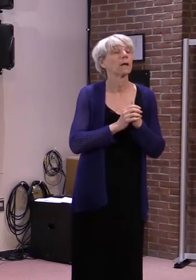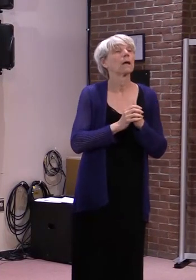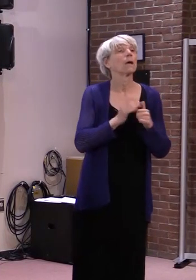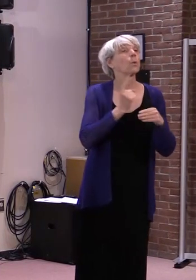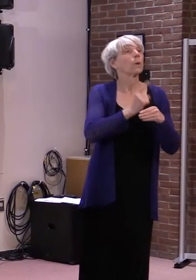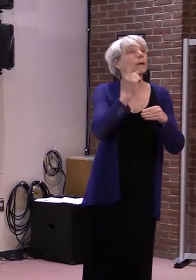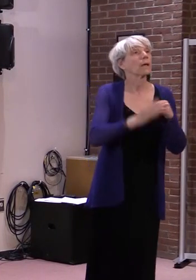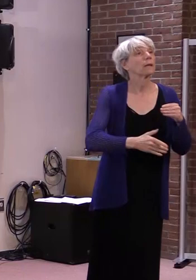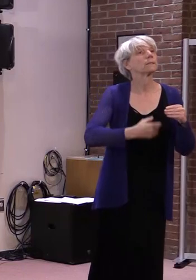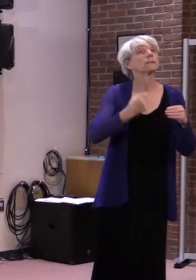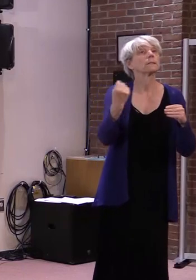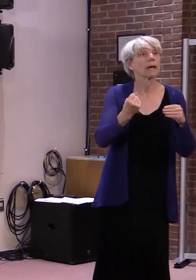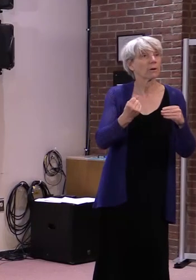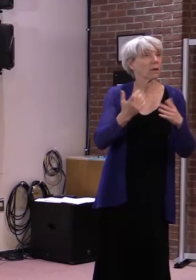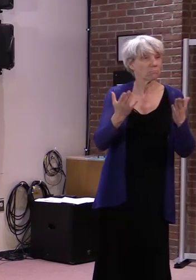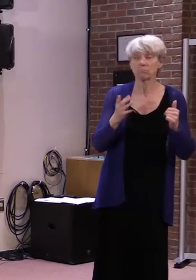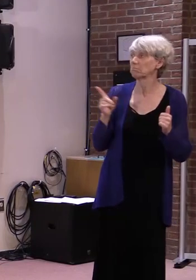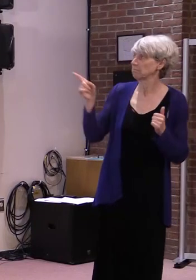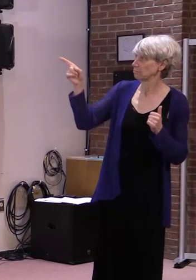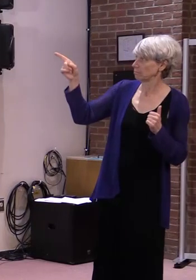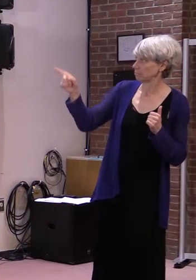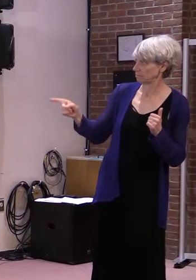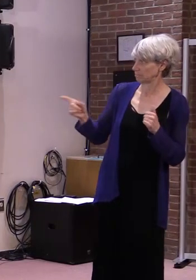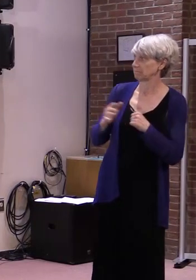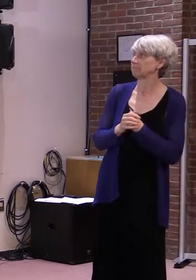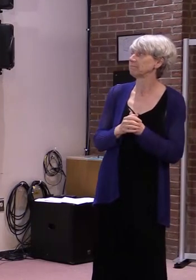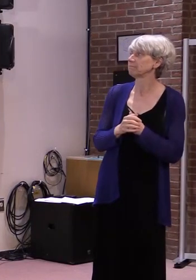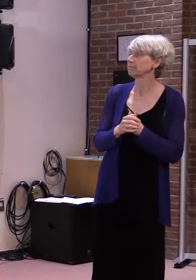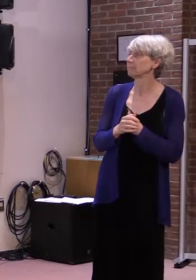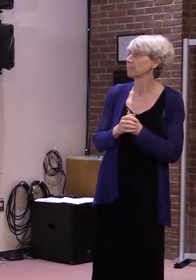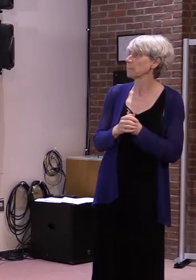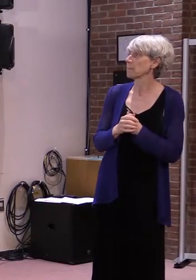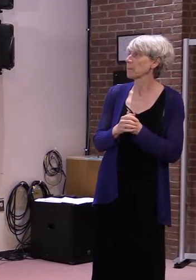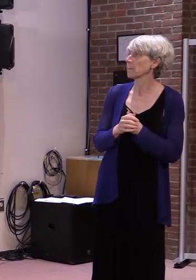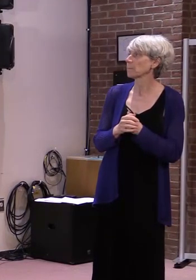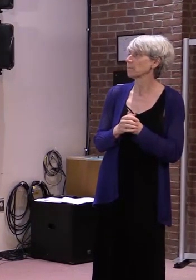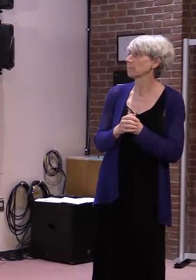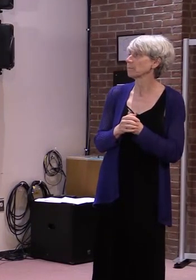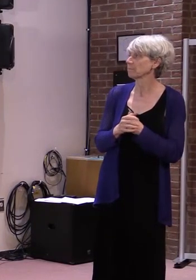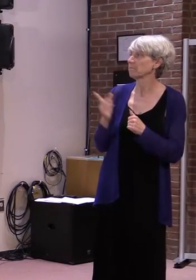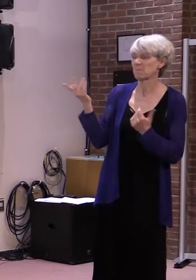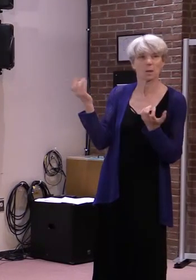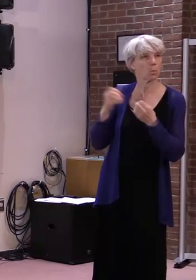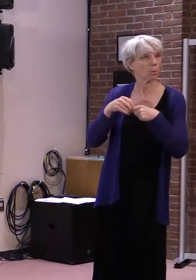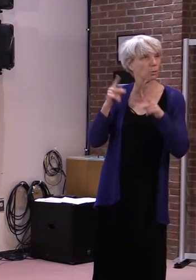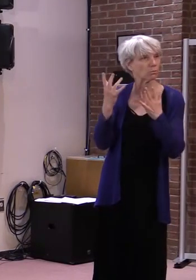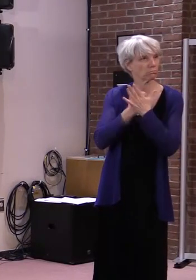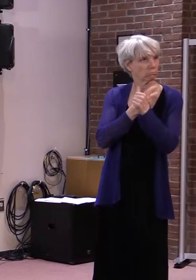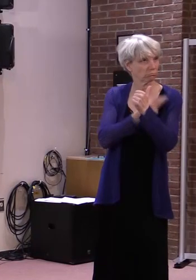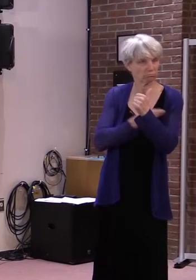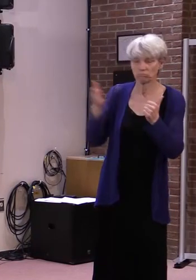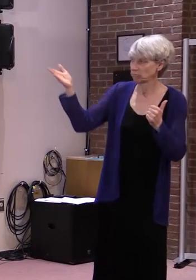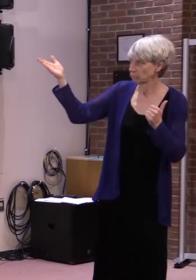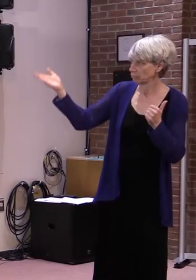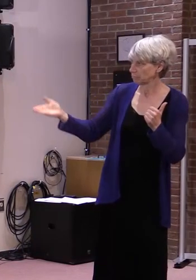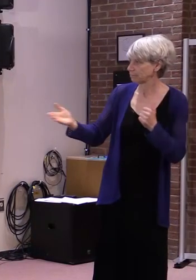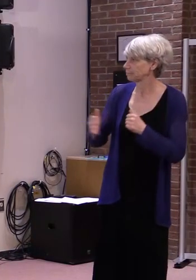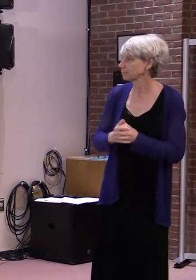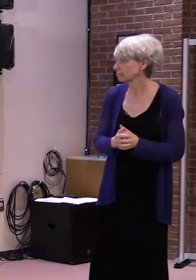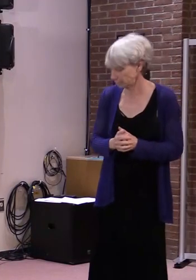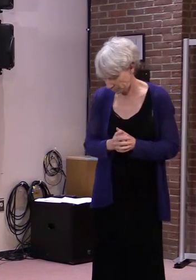on Saturday, here's what we've got going. Johnson State Park in the town of Johnson, Waterbury